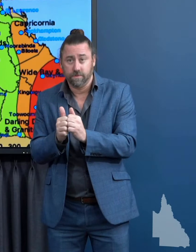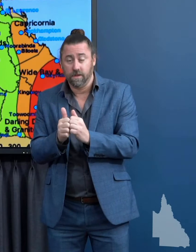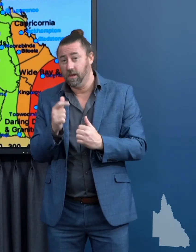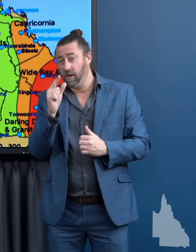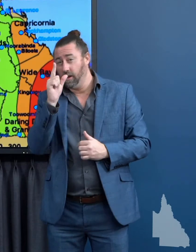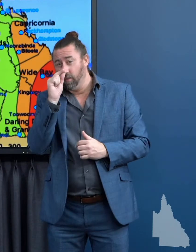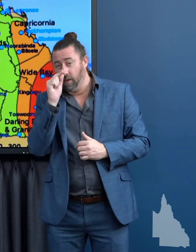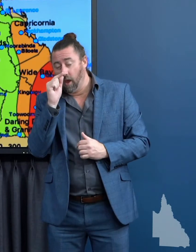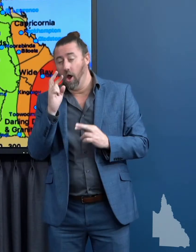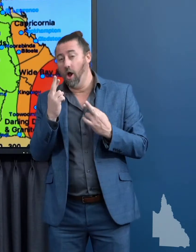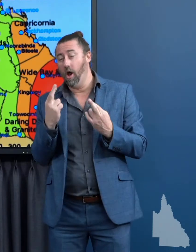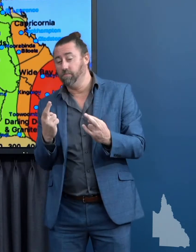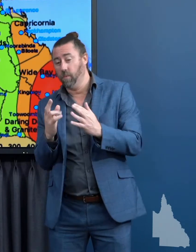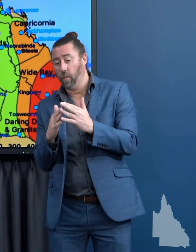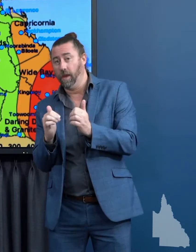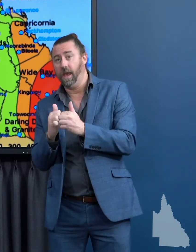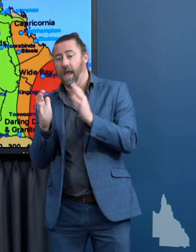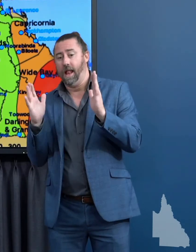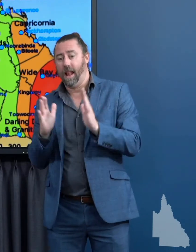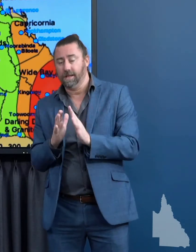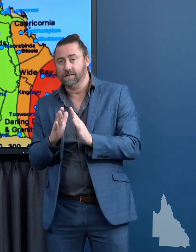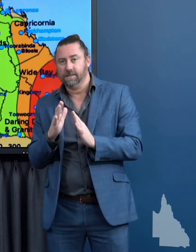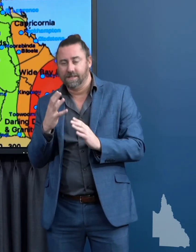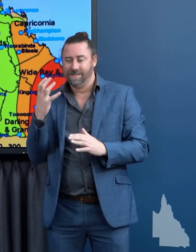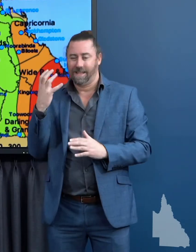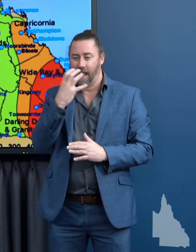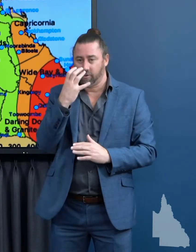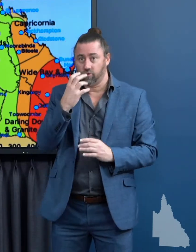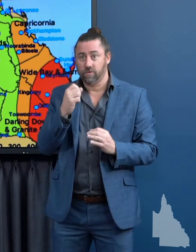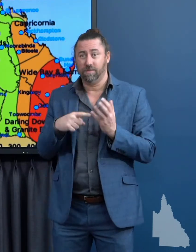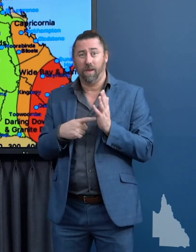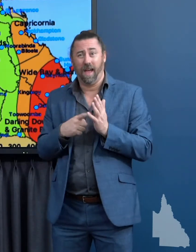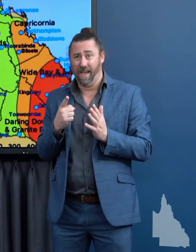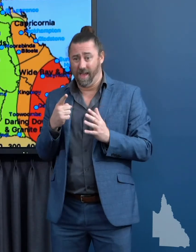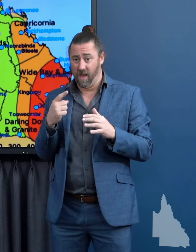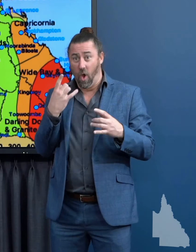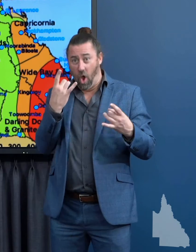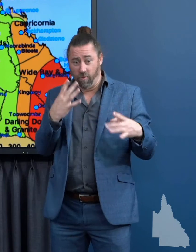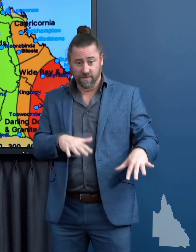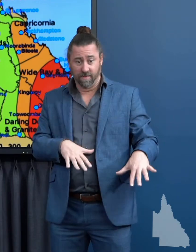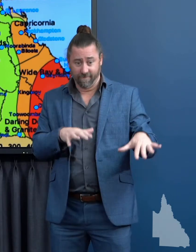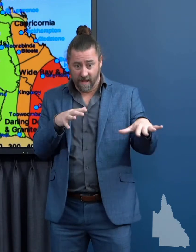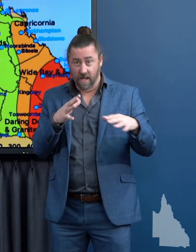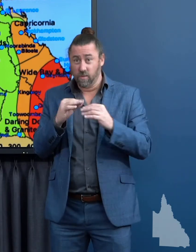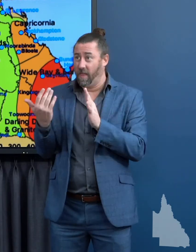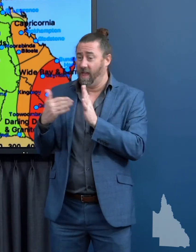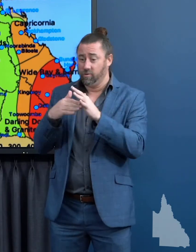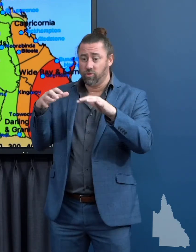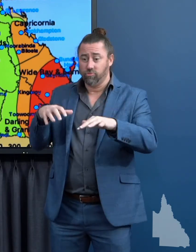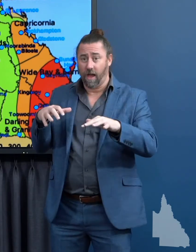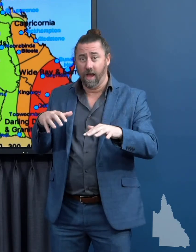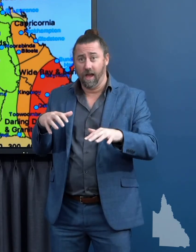to be less severe in the weekend, but any rainfall at this stage of a flooding event is going to